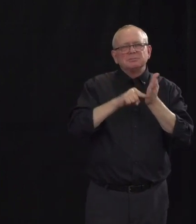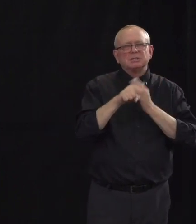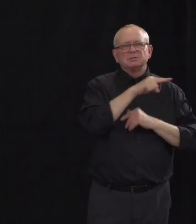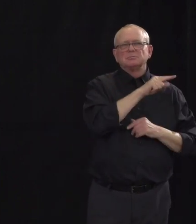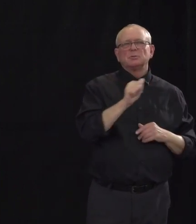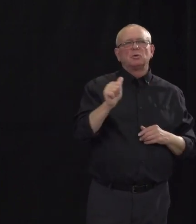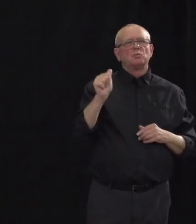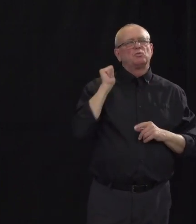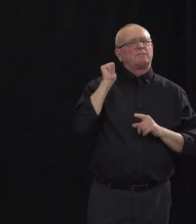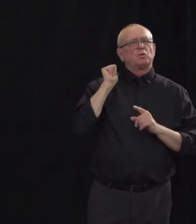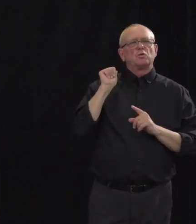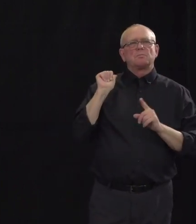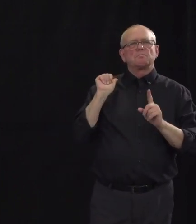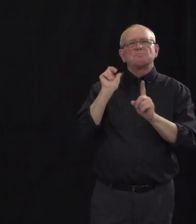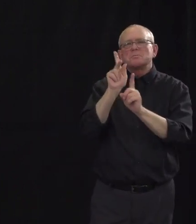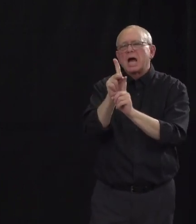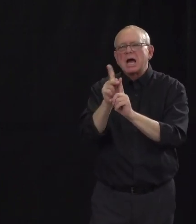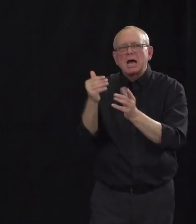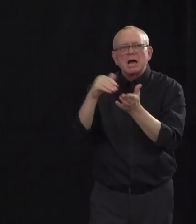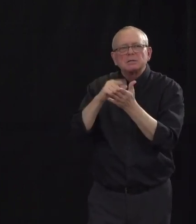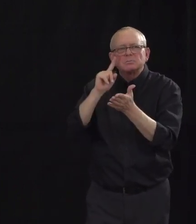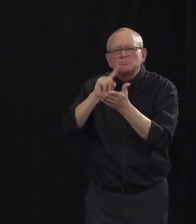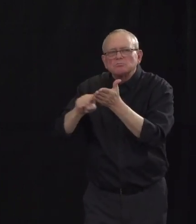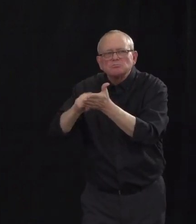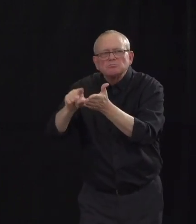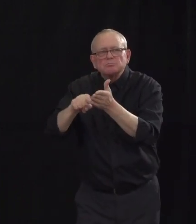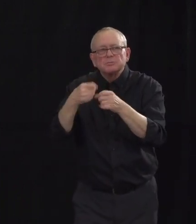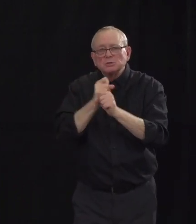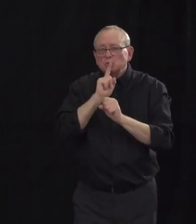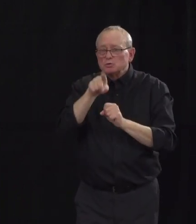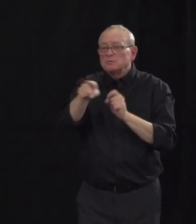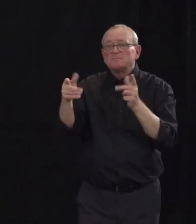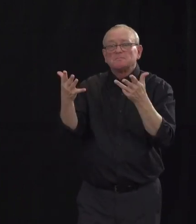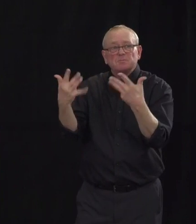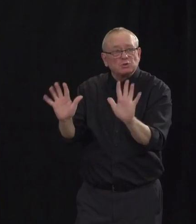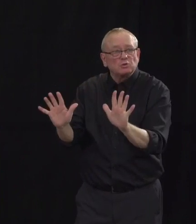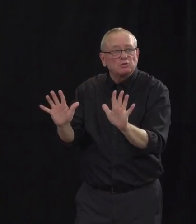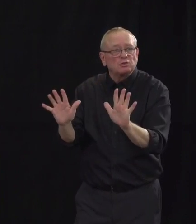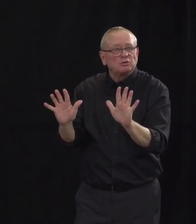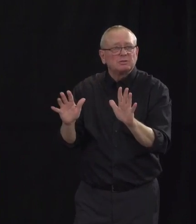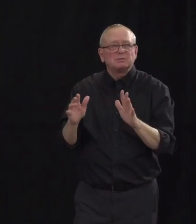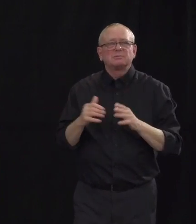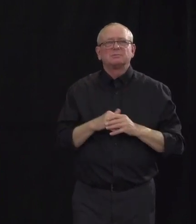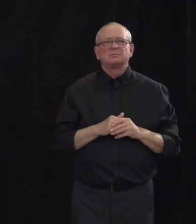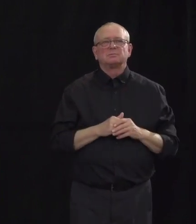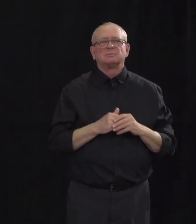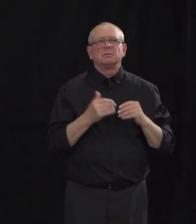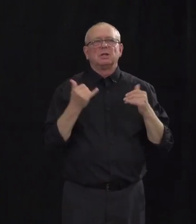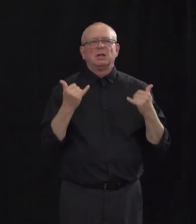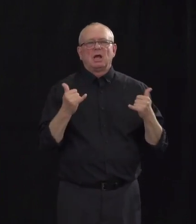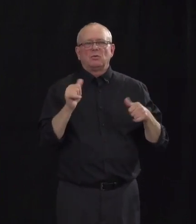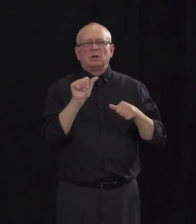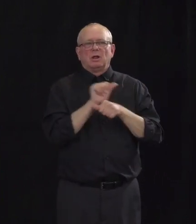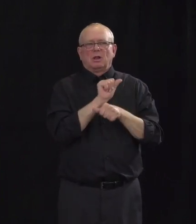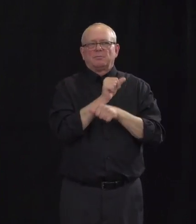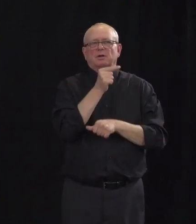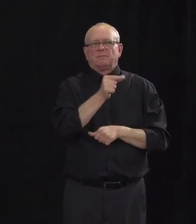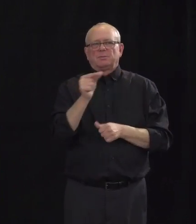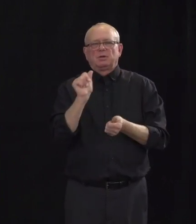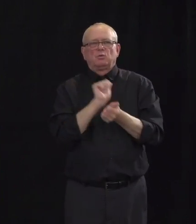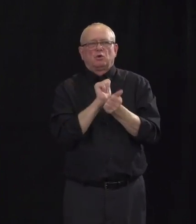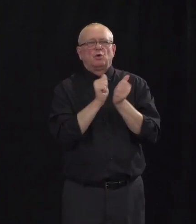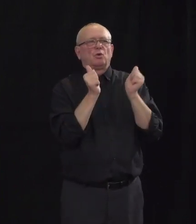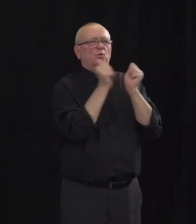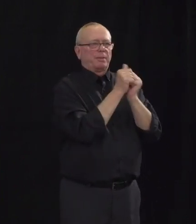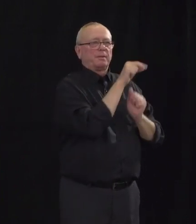for Alberta, Minister Dreeshen, is working with his officials to see if we can instead substitute Alberta inspectors into